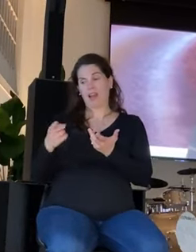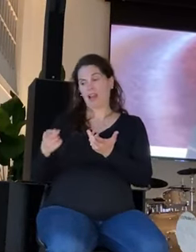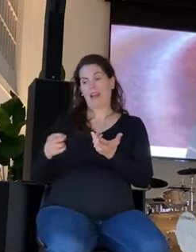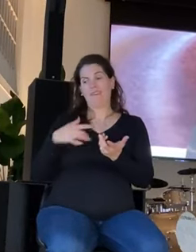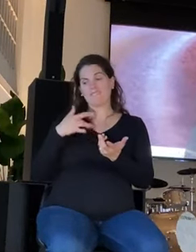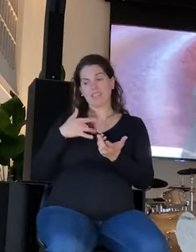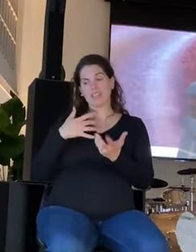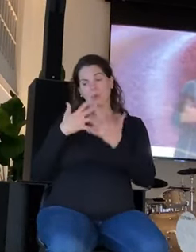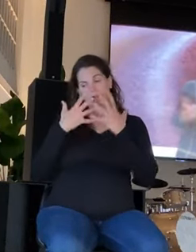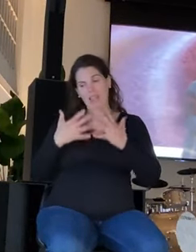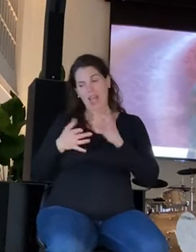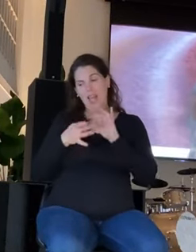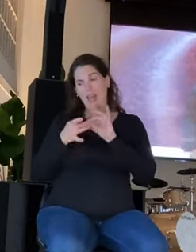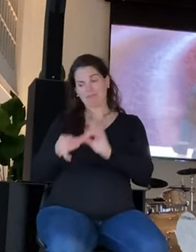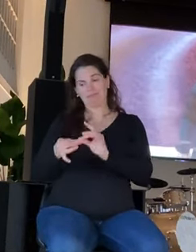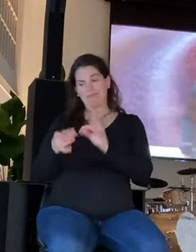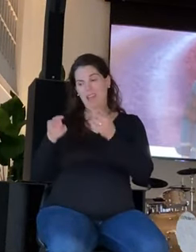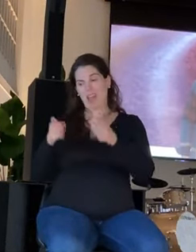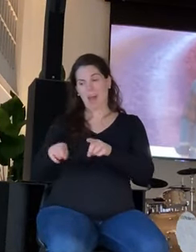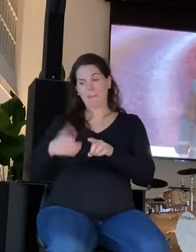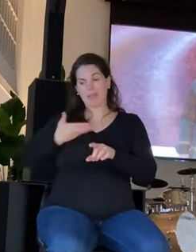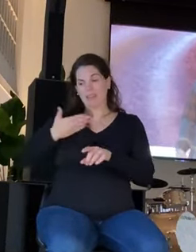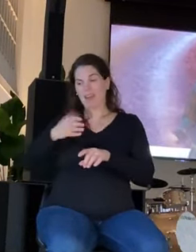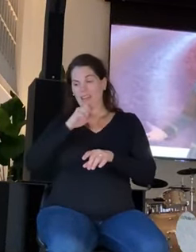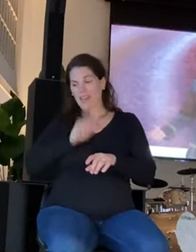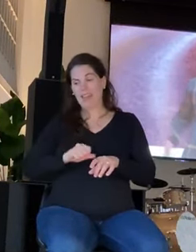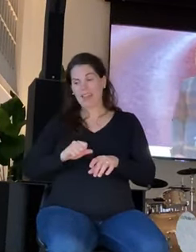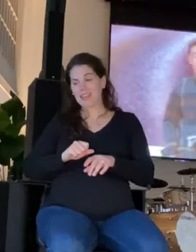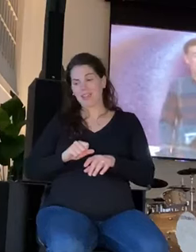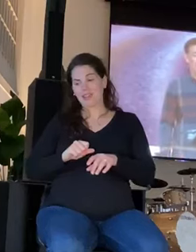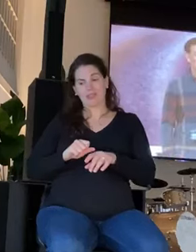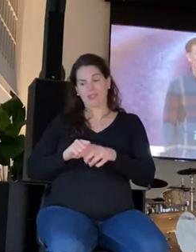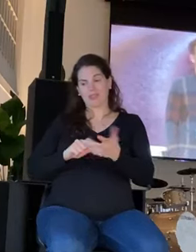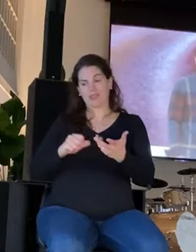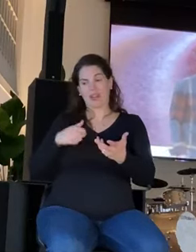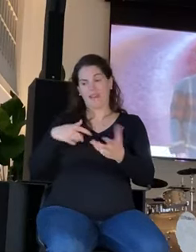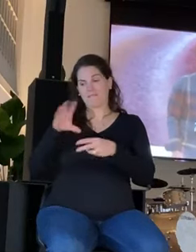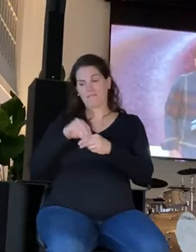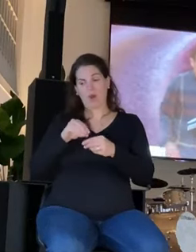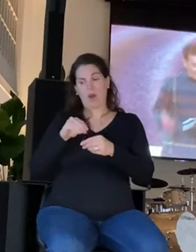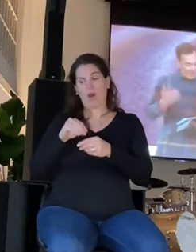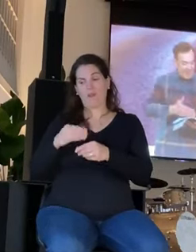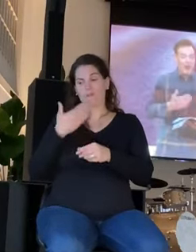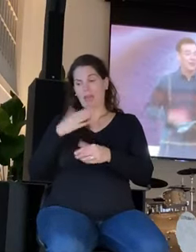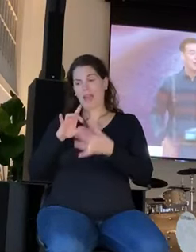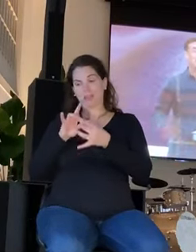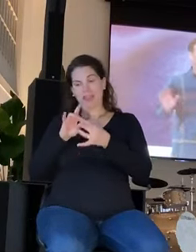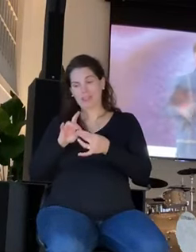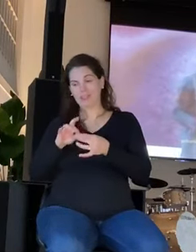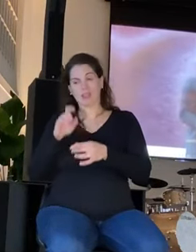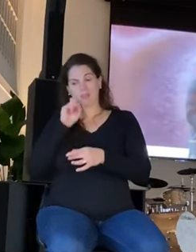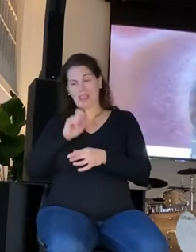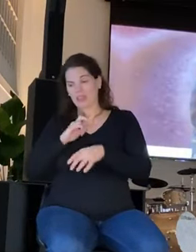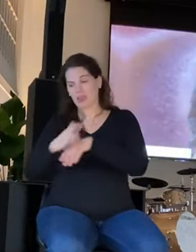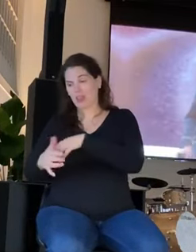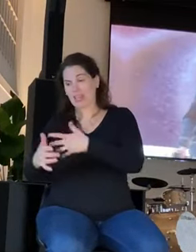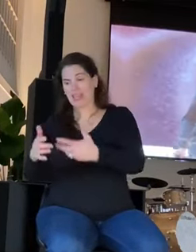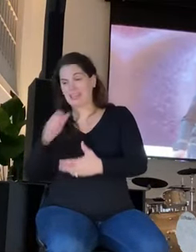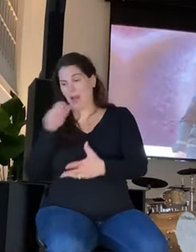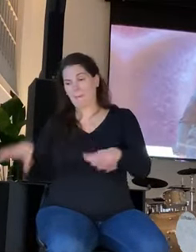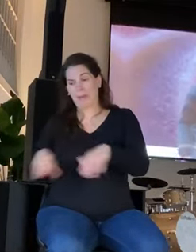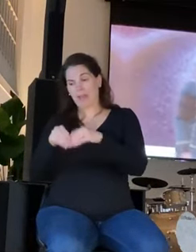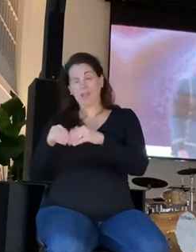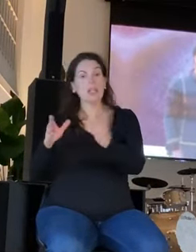at a very young age, and it just sucked them down the path. God's saying, I don't want that for you. I got something something better for you. By the way, God is